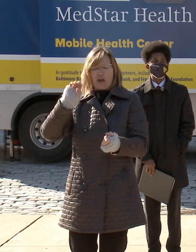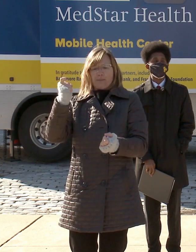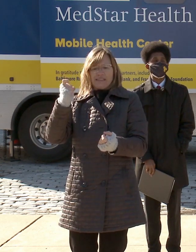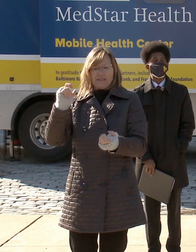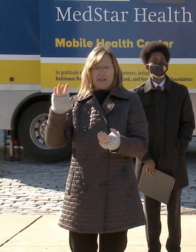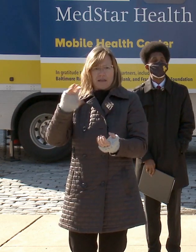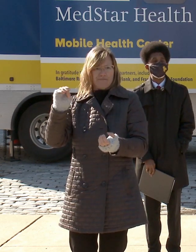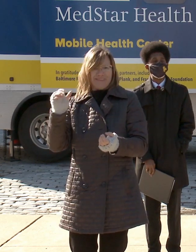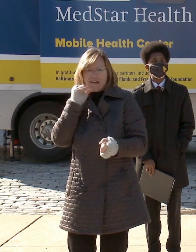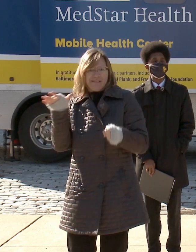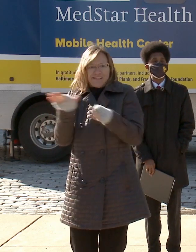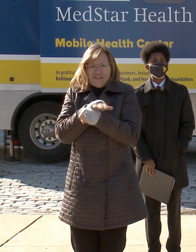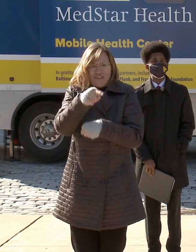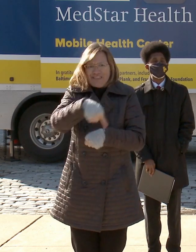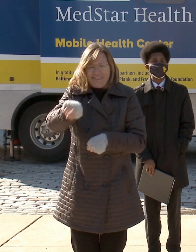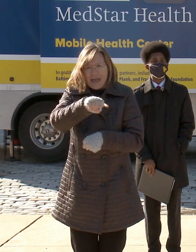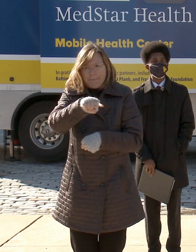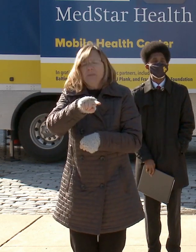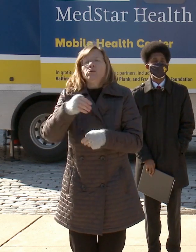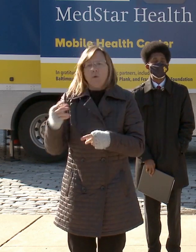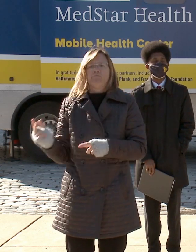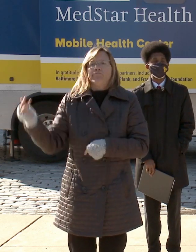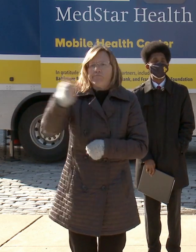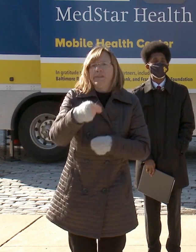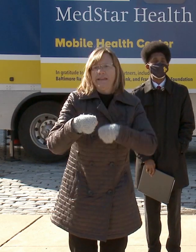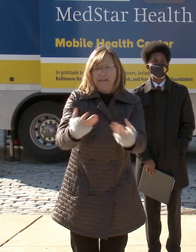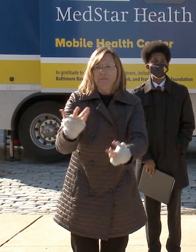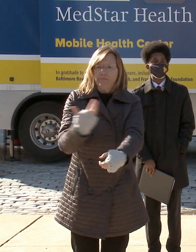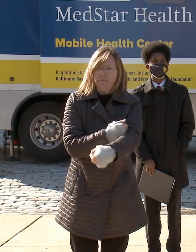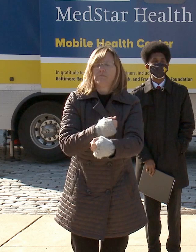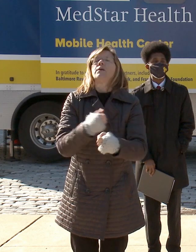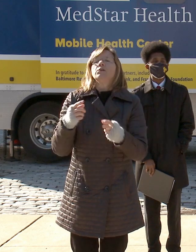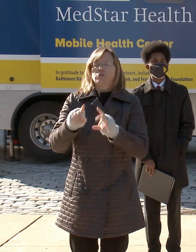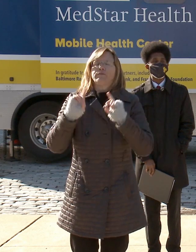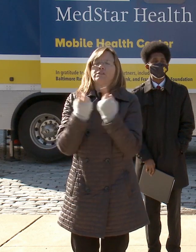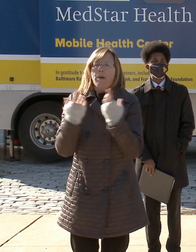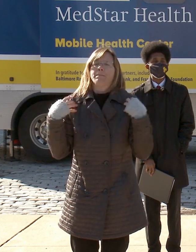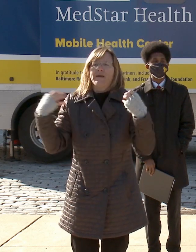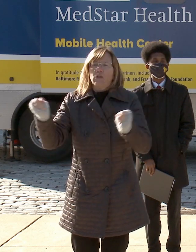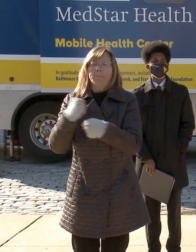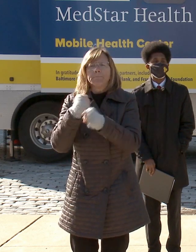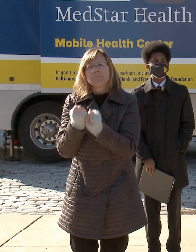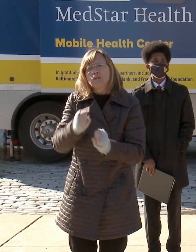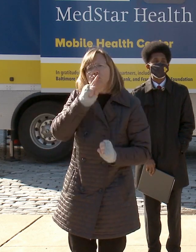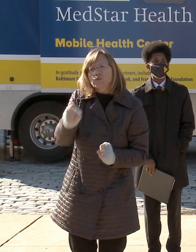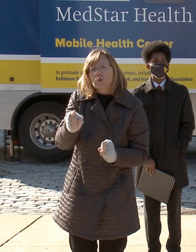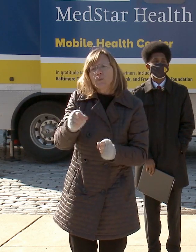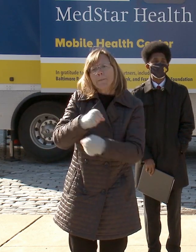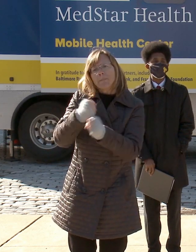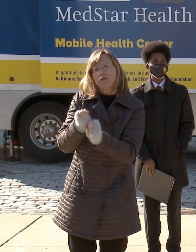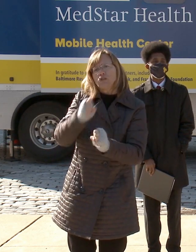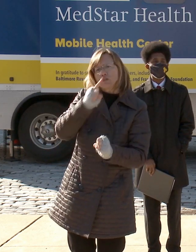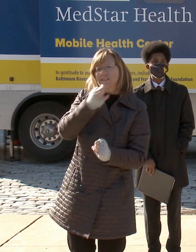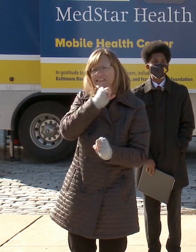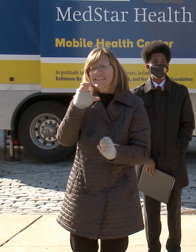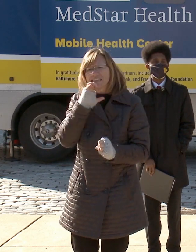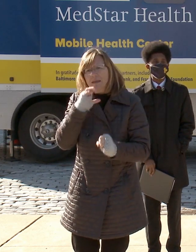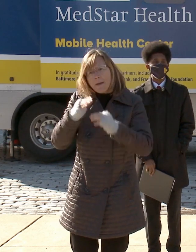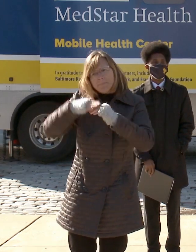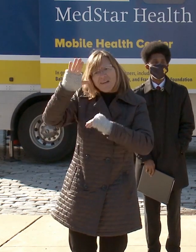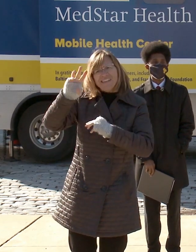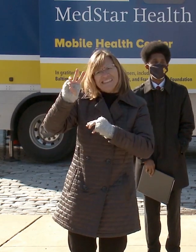Department of Health, their vaccination guidance, prioritizing congregate living spaces with the highest density of older residents aged 65 and